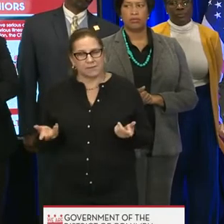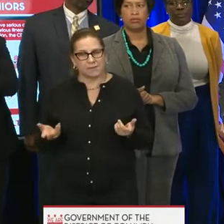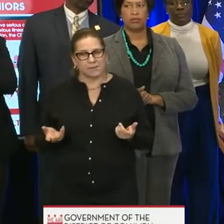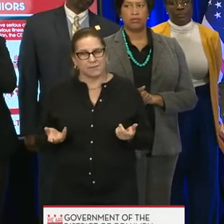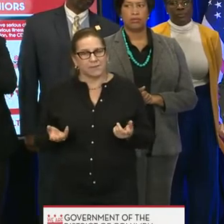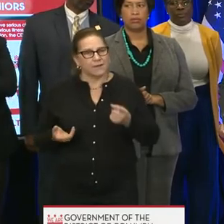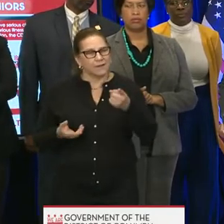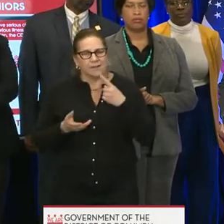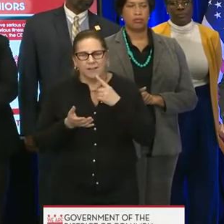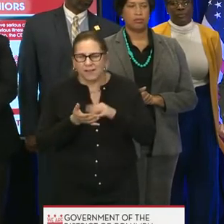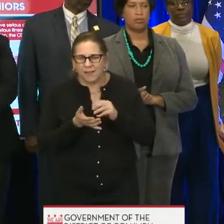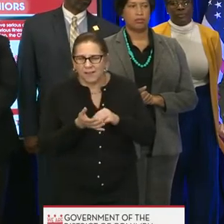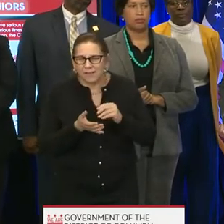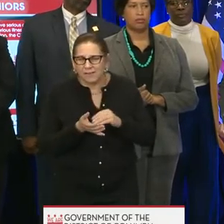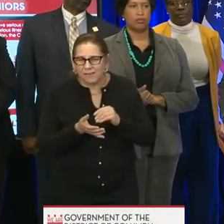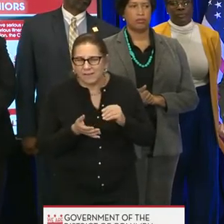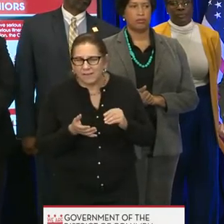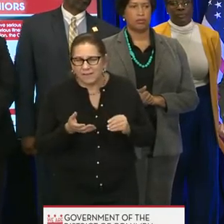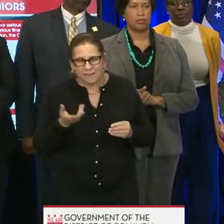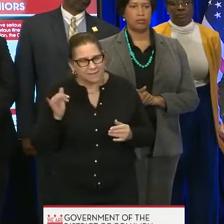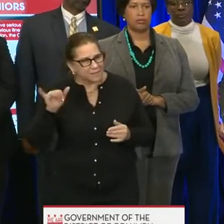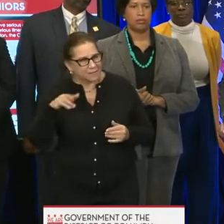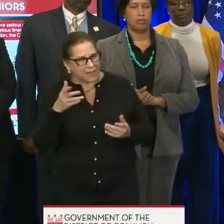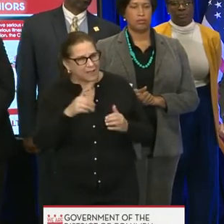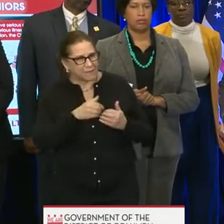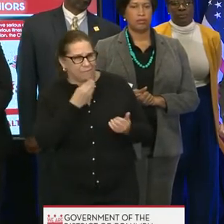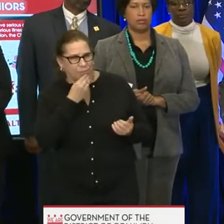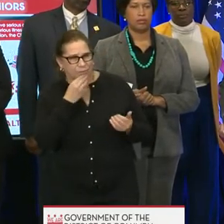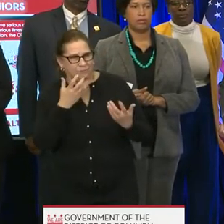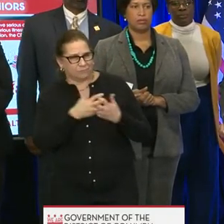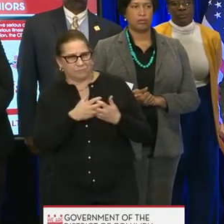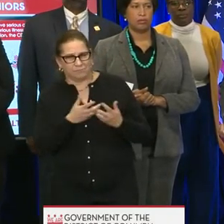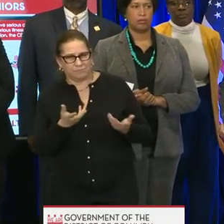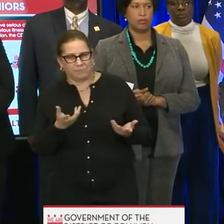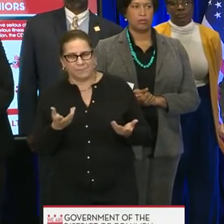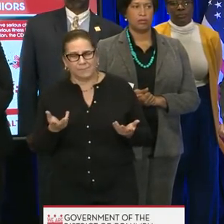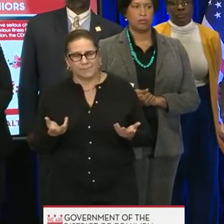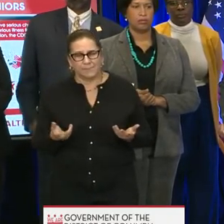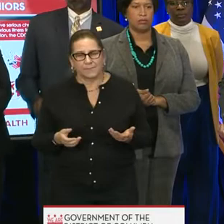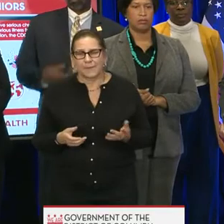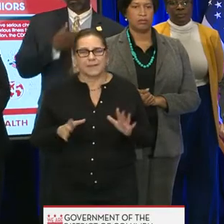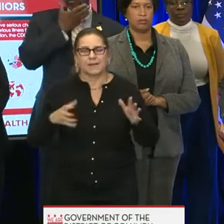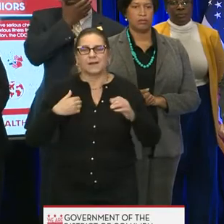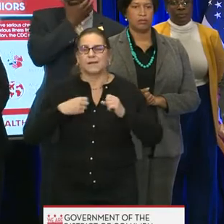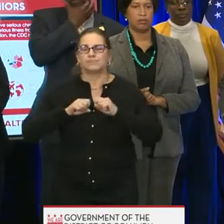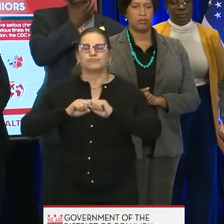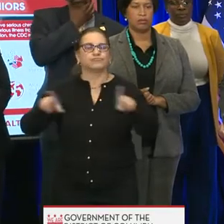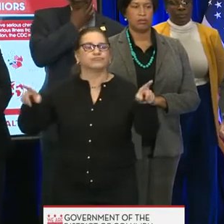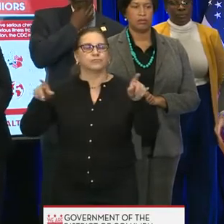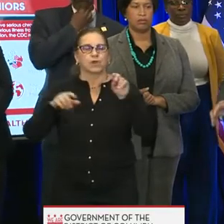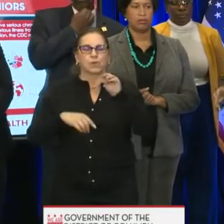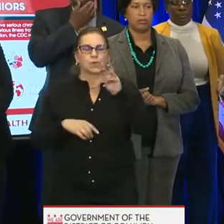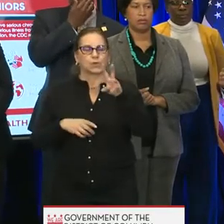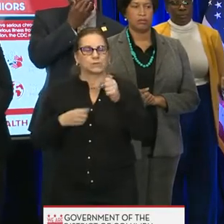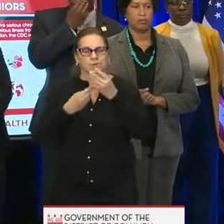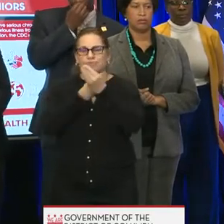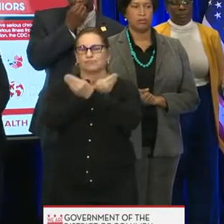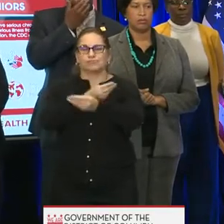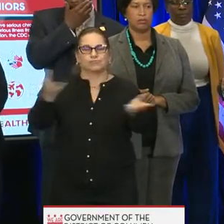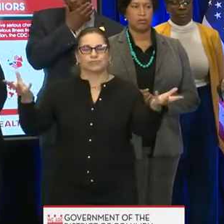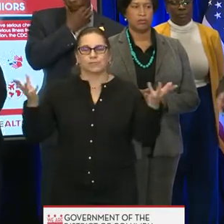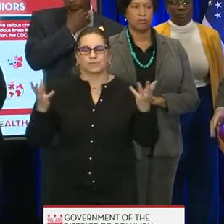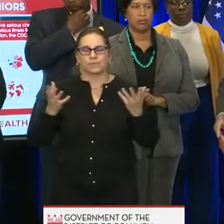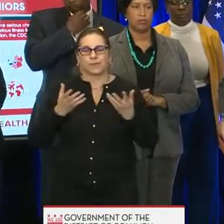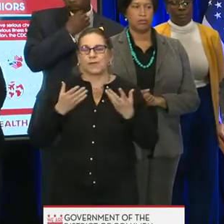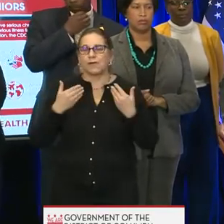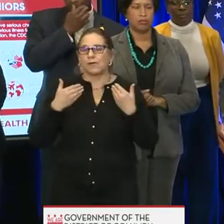through our website, through social media, news releases. We're asking everyone to share that information. It's important to note that there is a large window